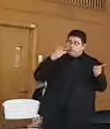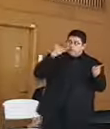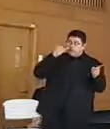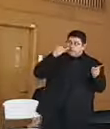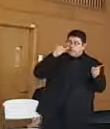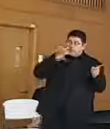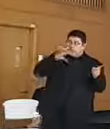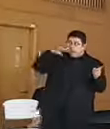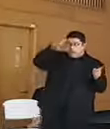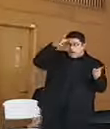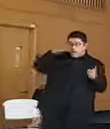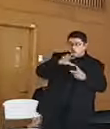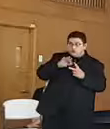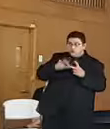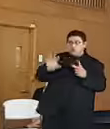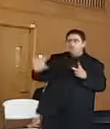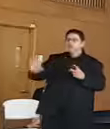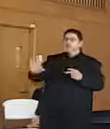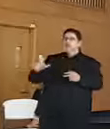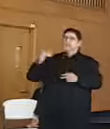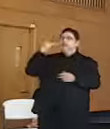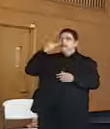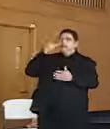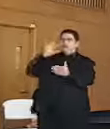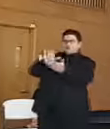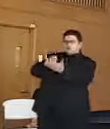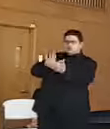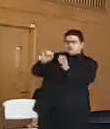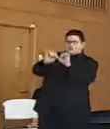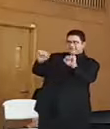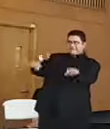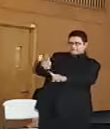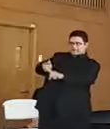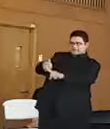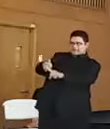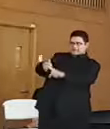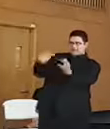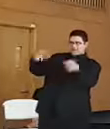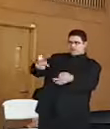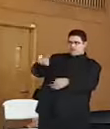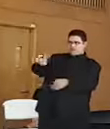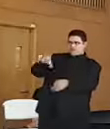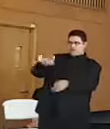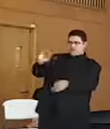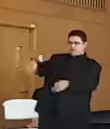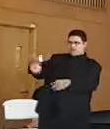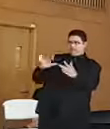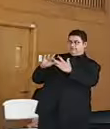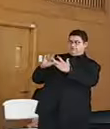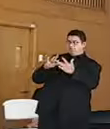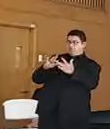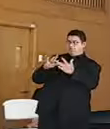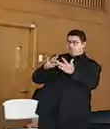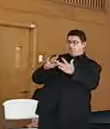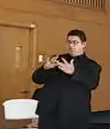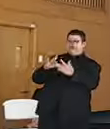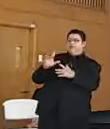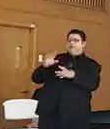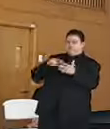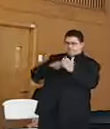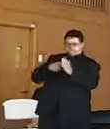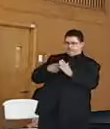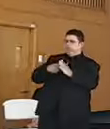virtual? If the school system chooses to go 100% virtual, then the mission rule is that the child cannot